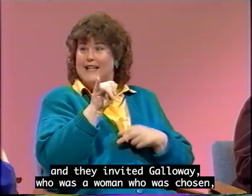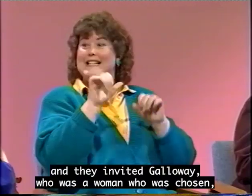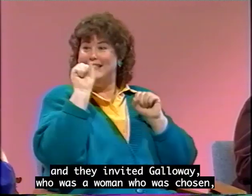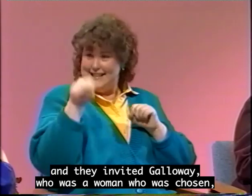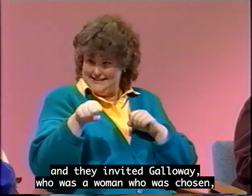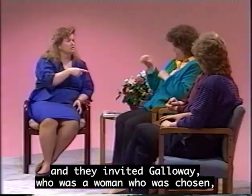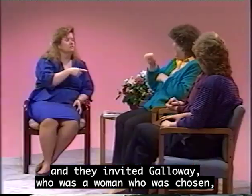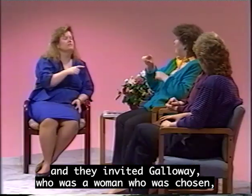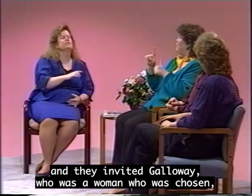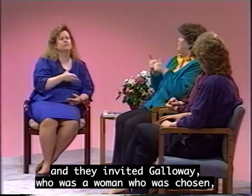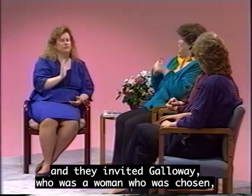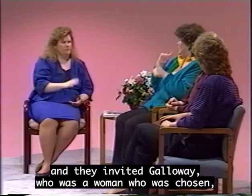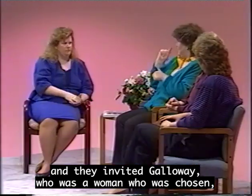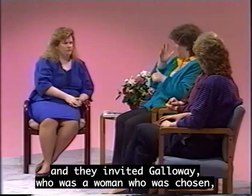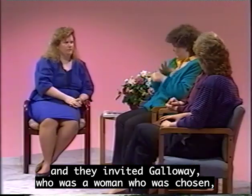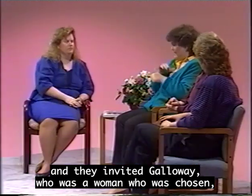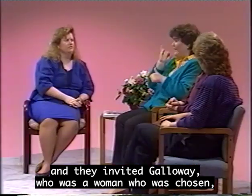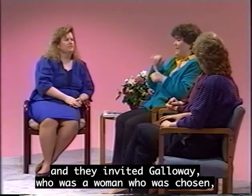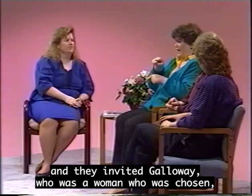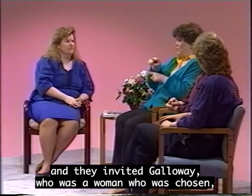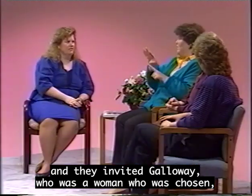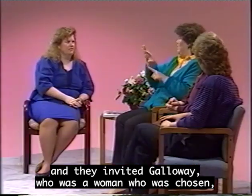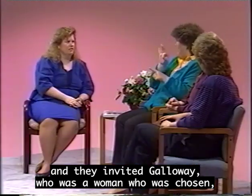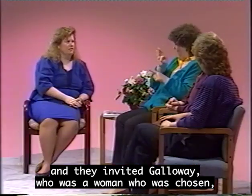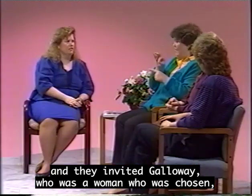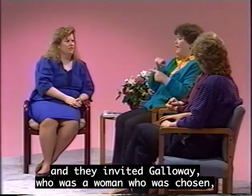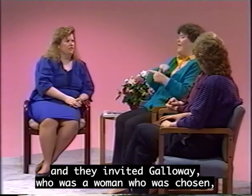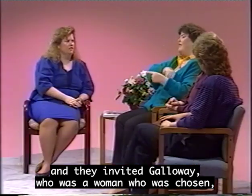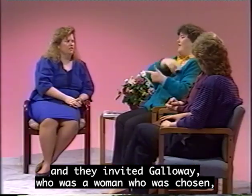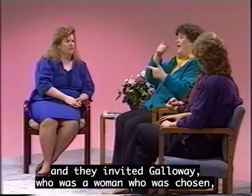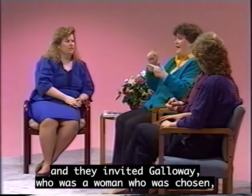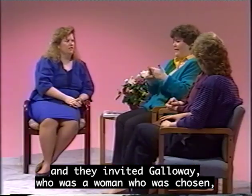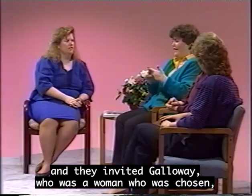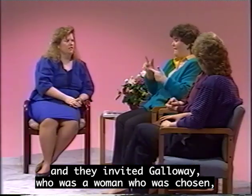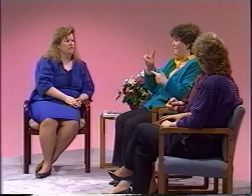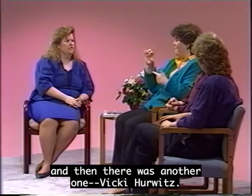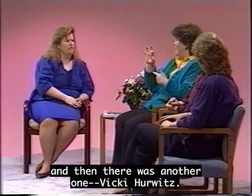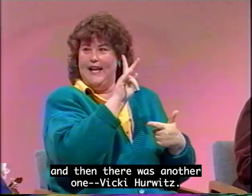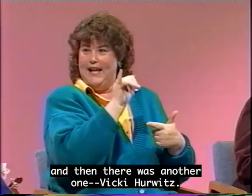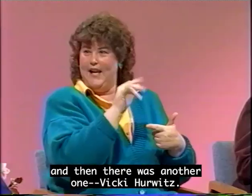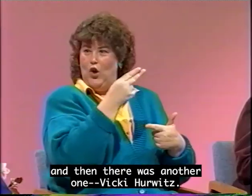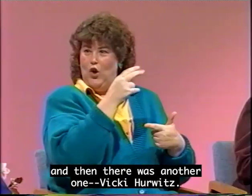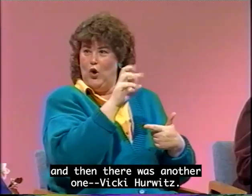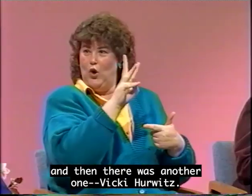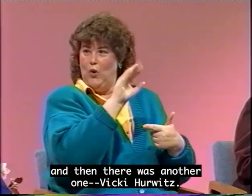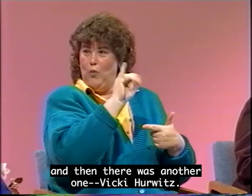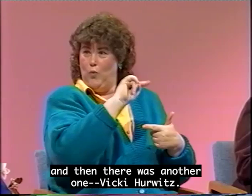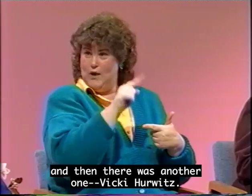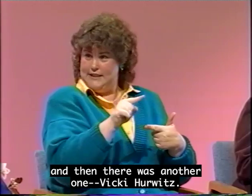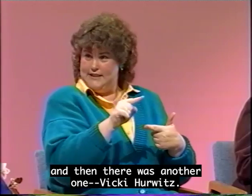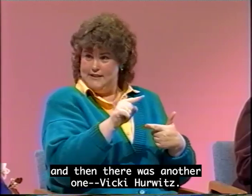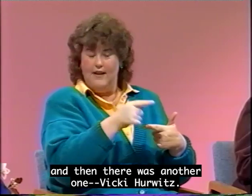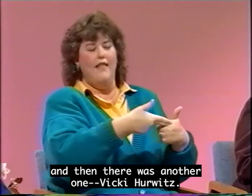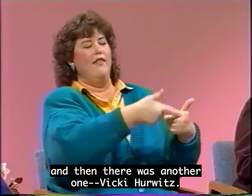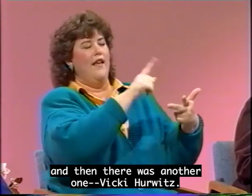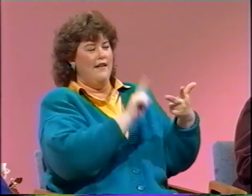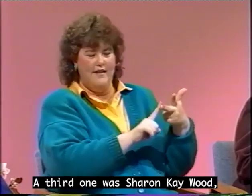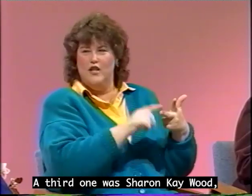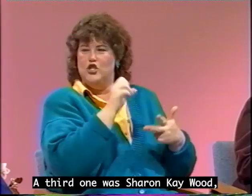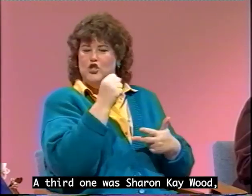And they invited Galloway, who was a woman, who was chosen, and then there was another one, Vicki Hurwitz. A